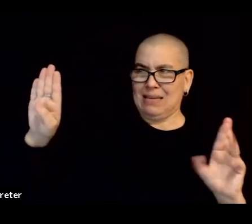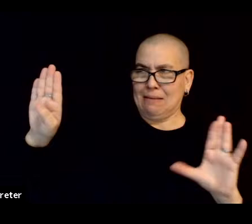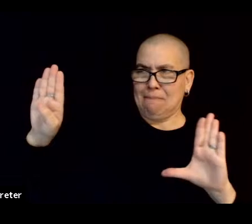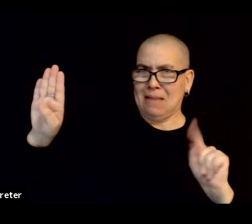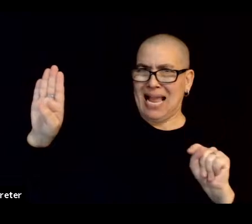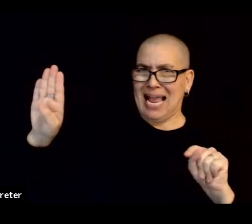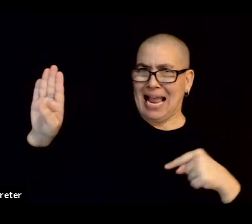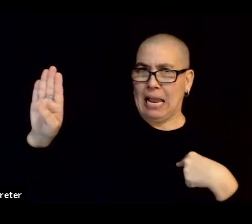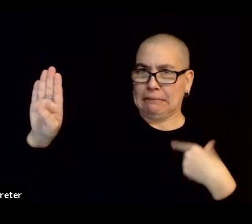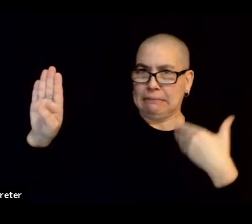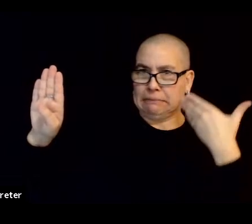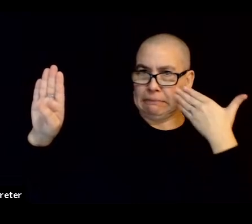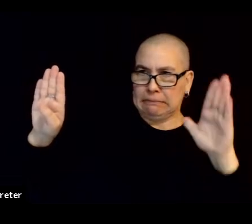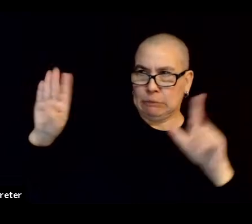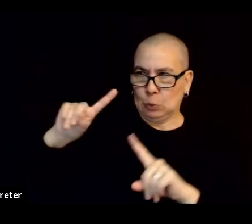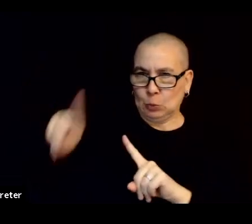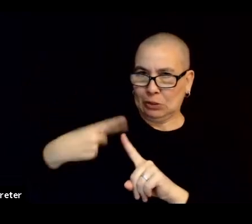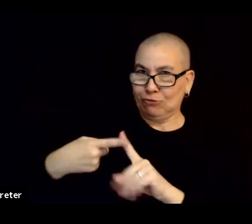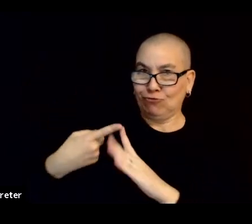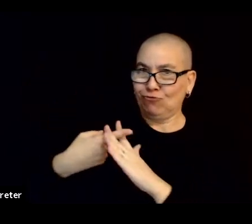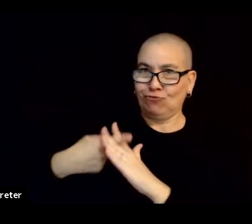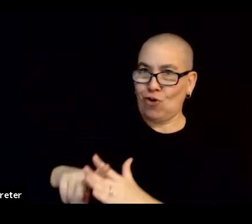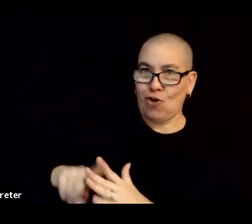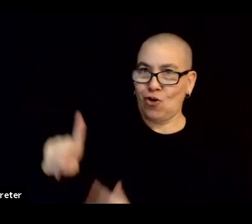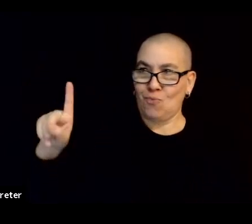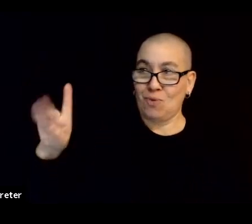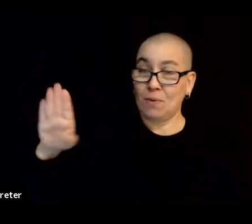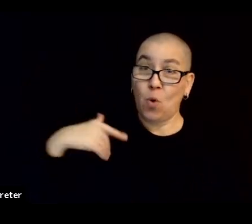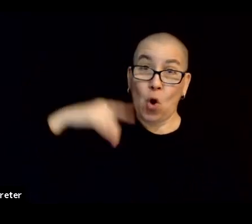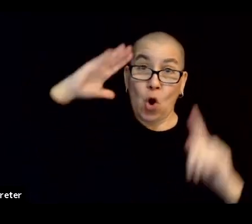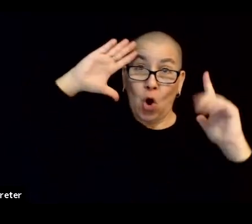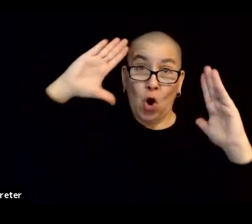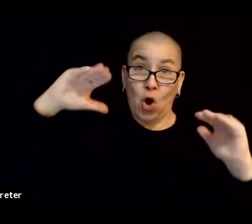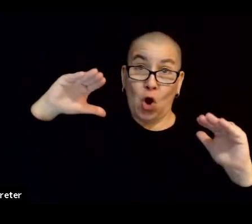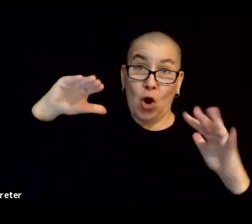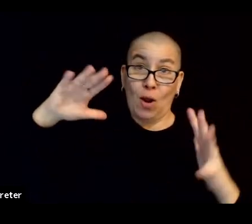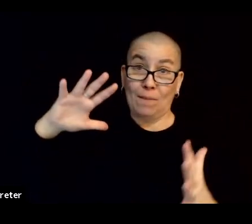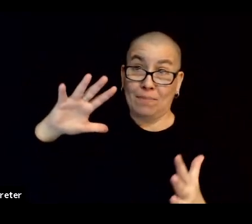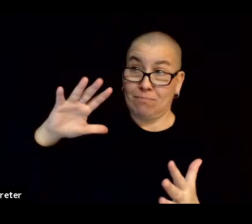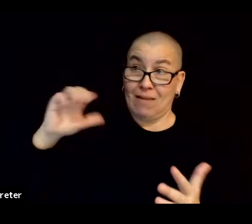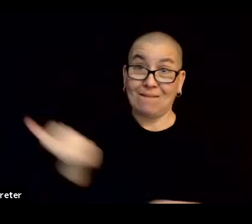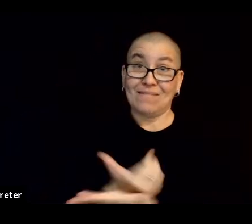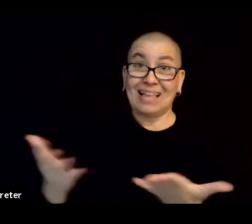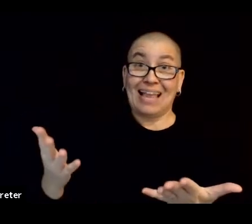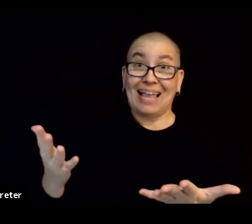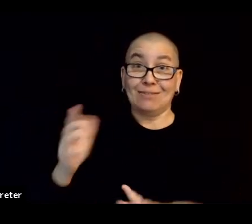that could be changing significantly with federal guidance. But as we get into some of those